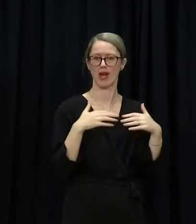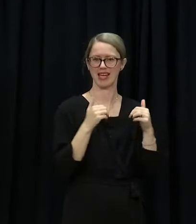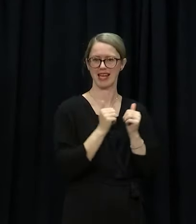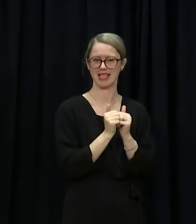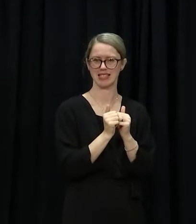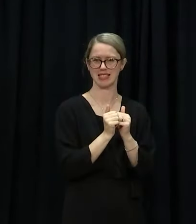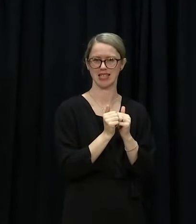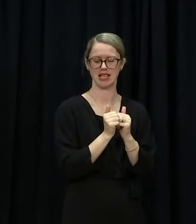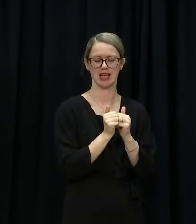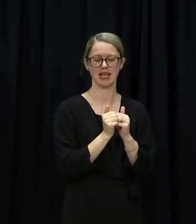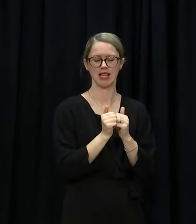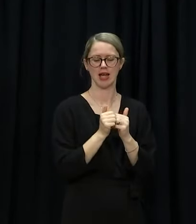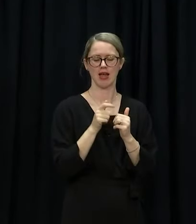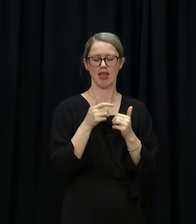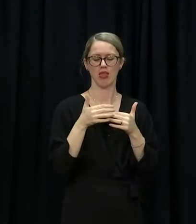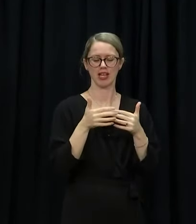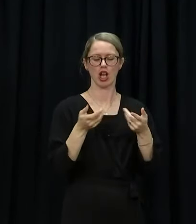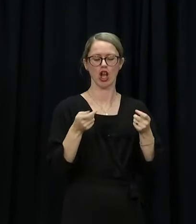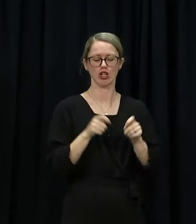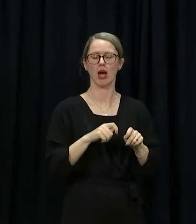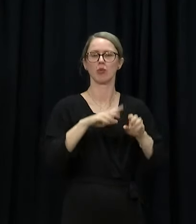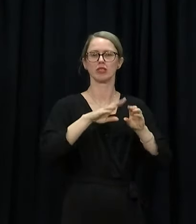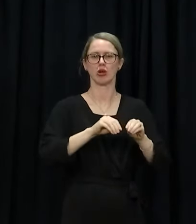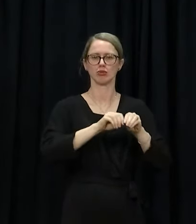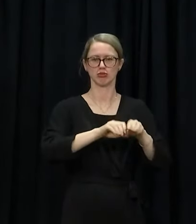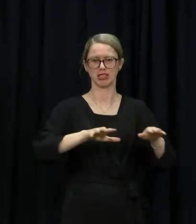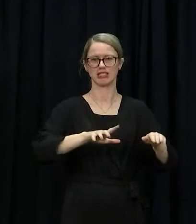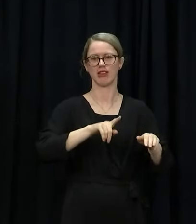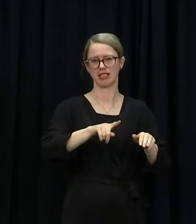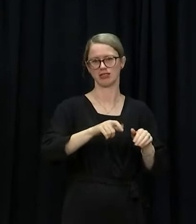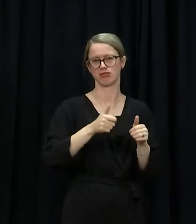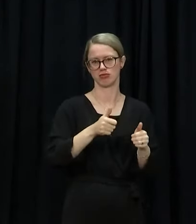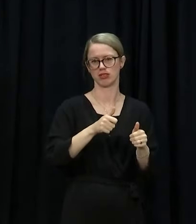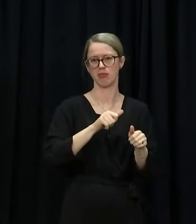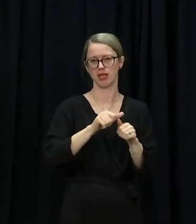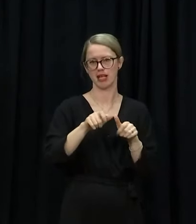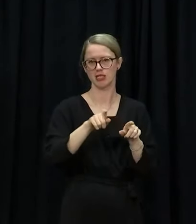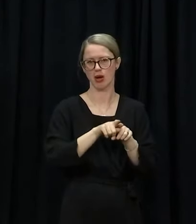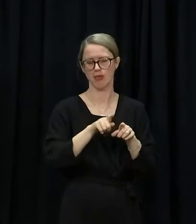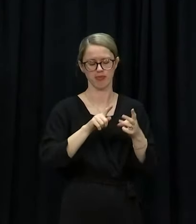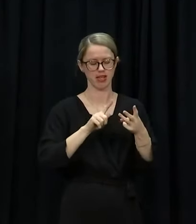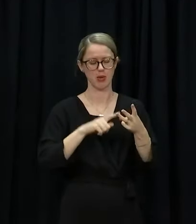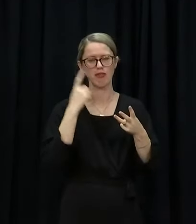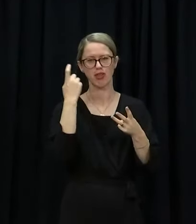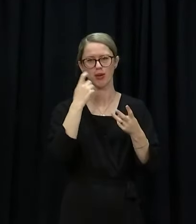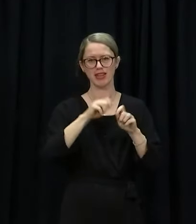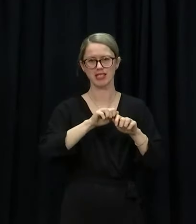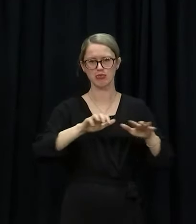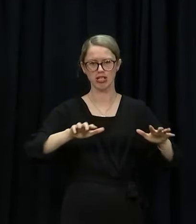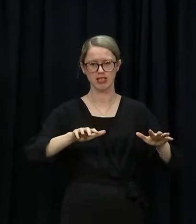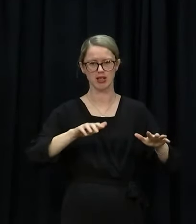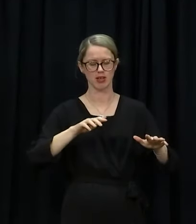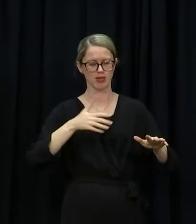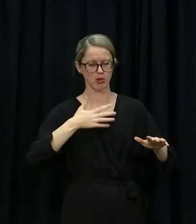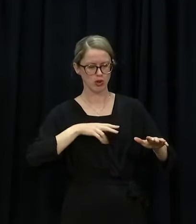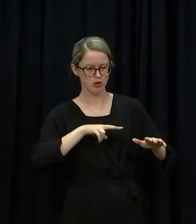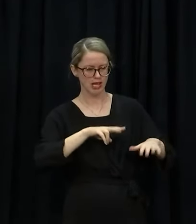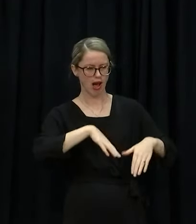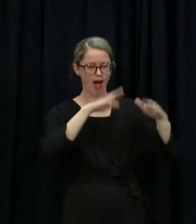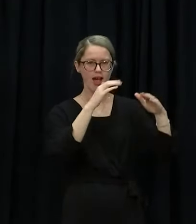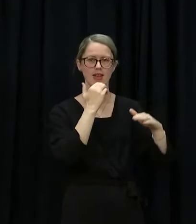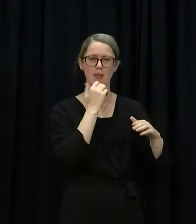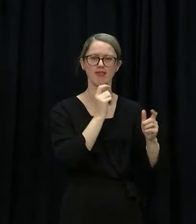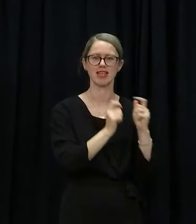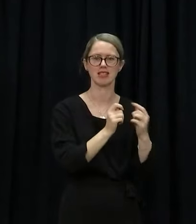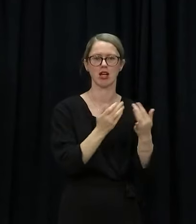spend in lockdown reduces that, and of course, that puts you in a much better position. And then the spread. We want to see a high number of testing across